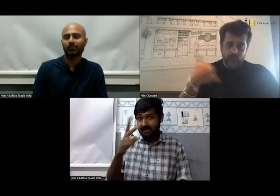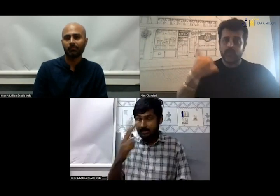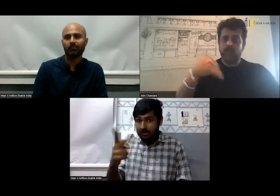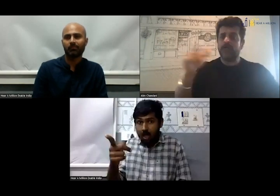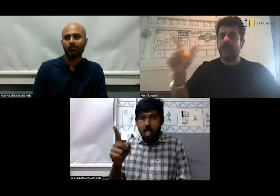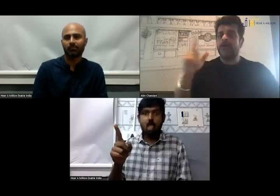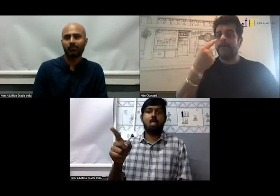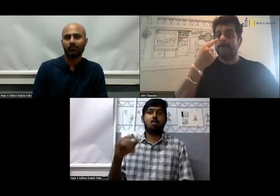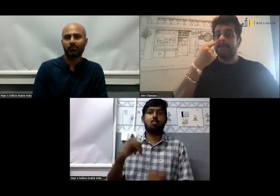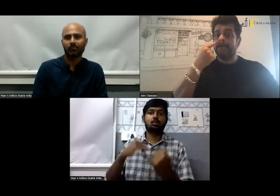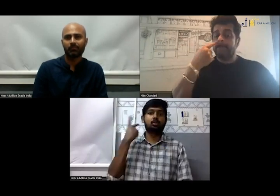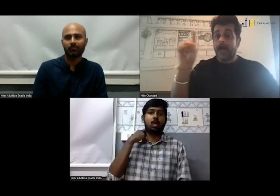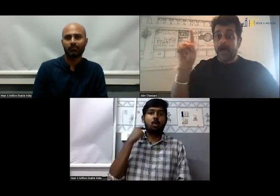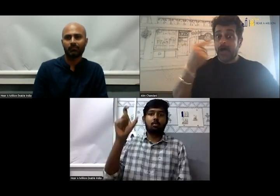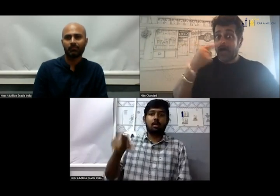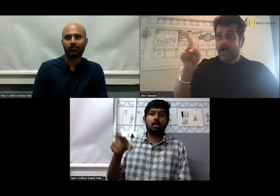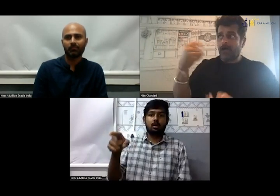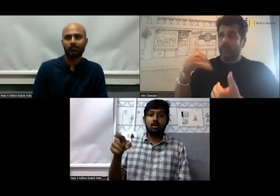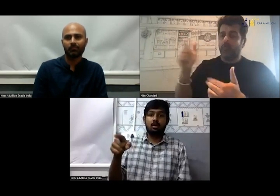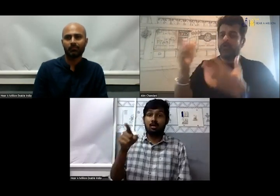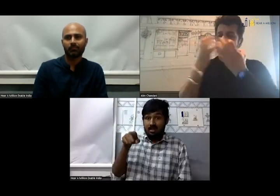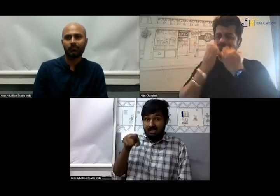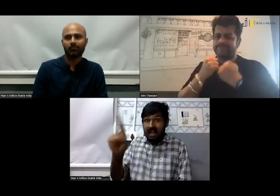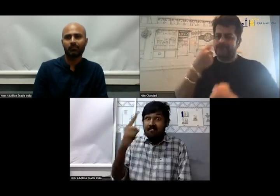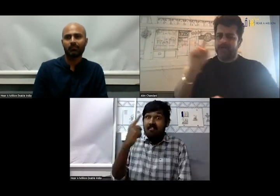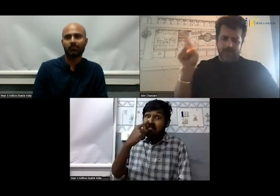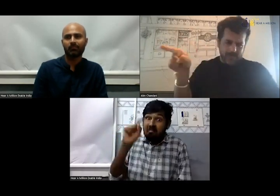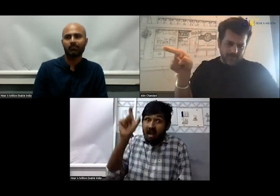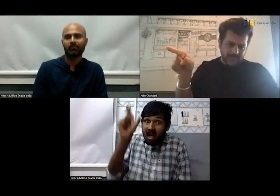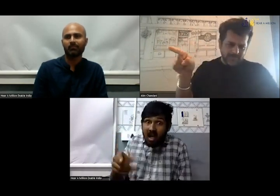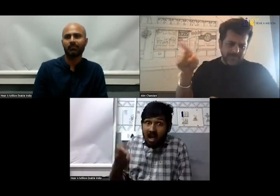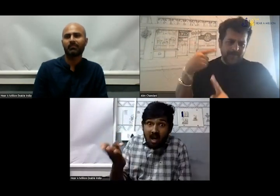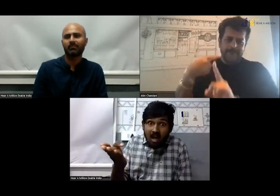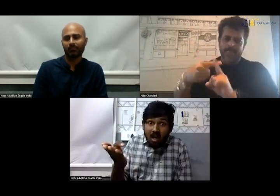never, and seeing her, Sudamni,